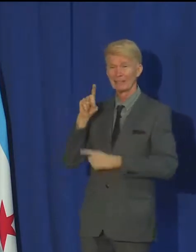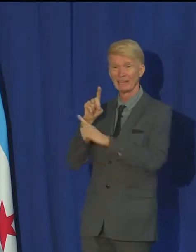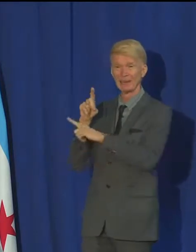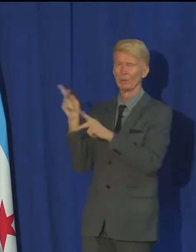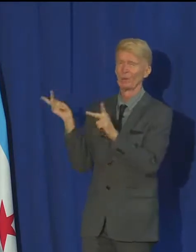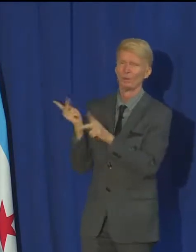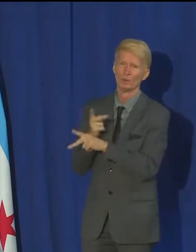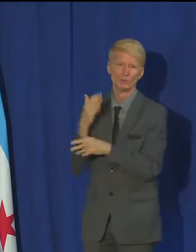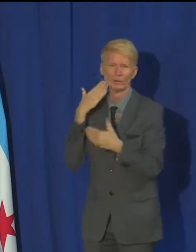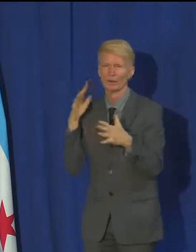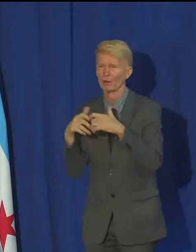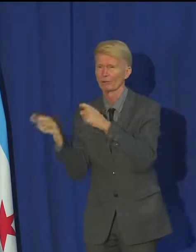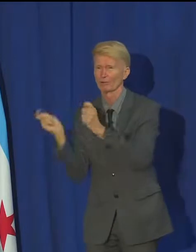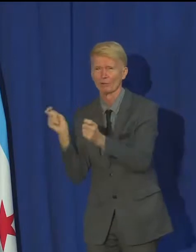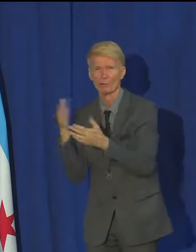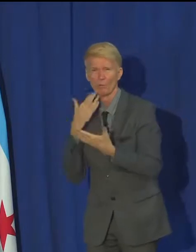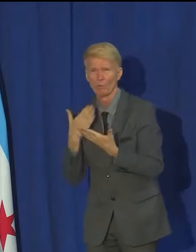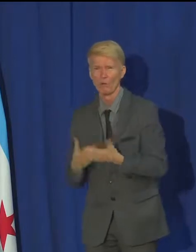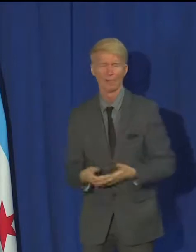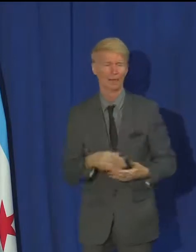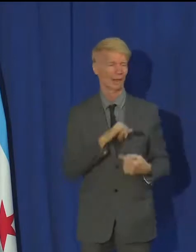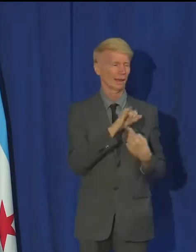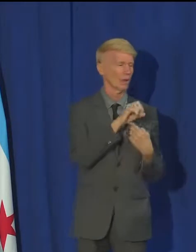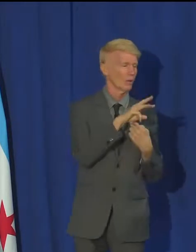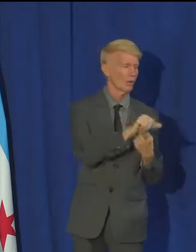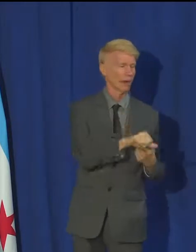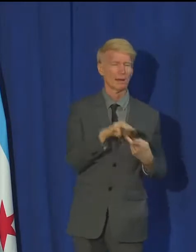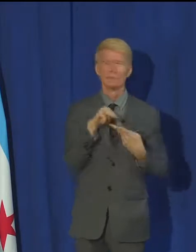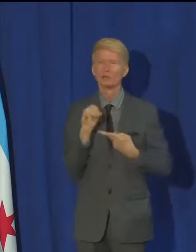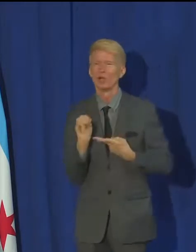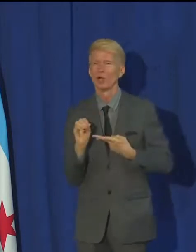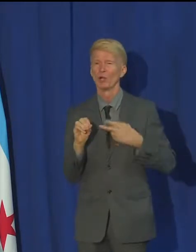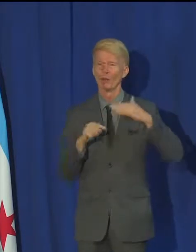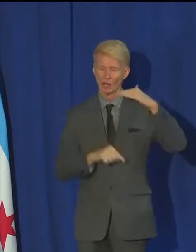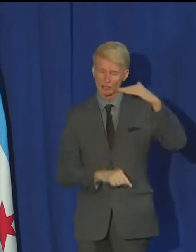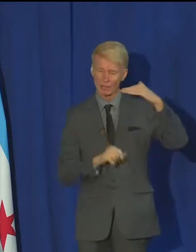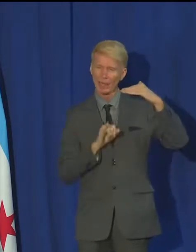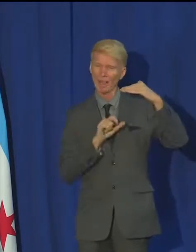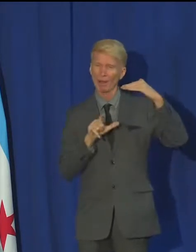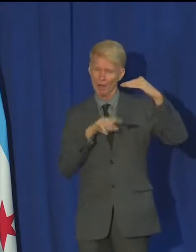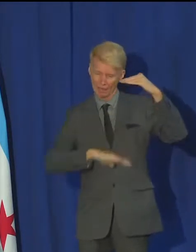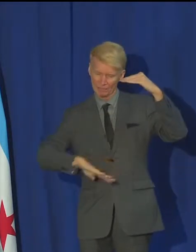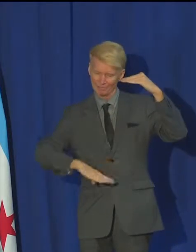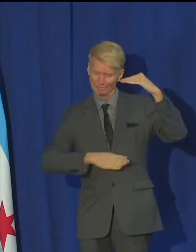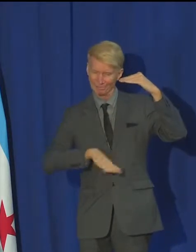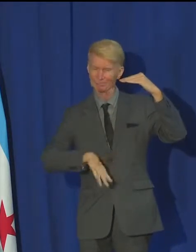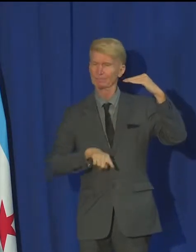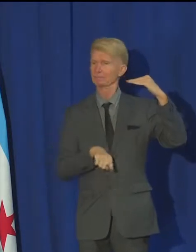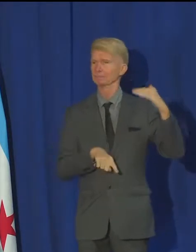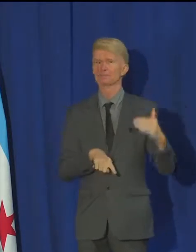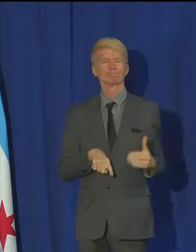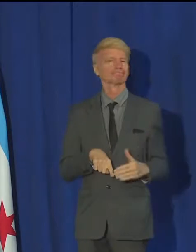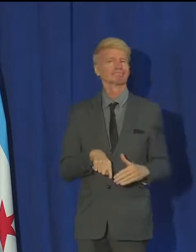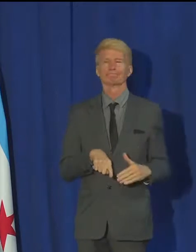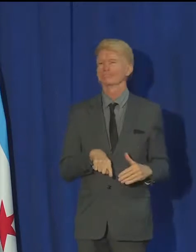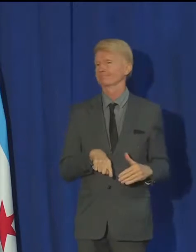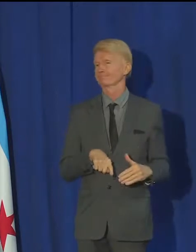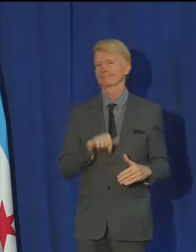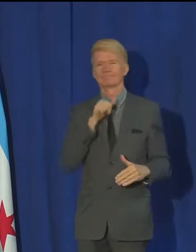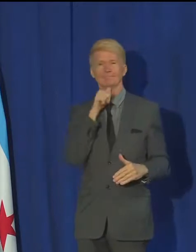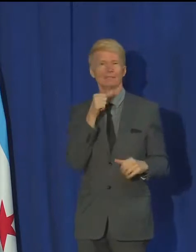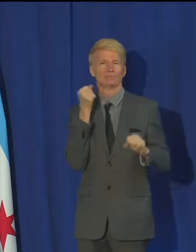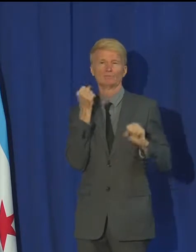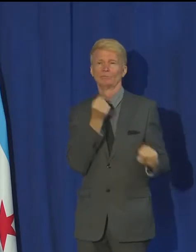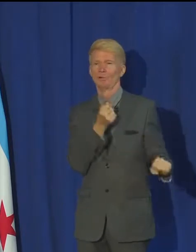controlled outbreak. Iowa, Missouri, and parts of downstate Illinois are not in